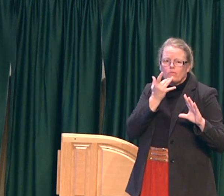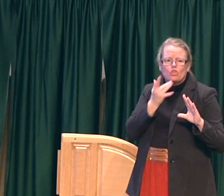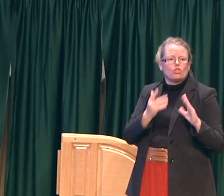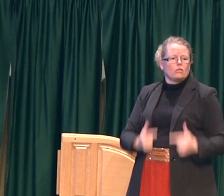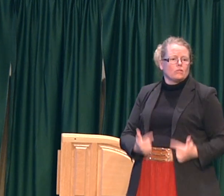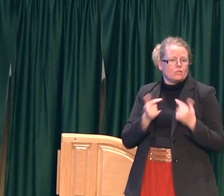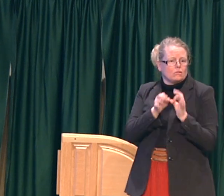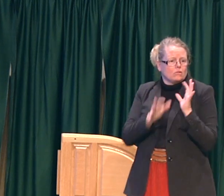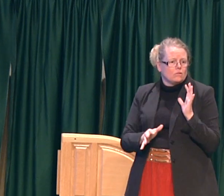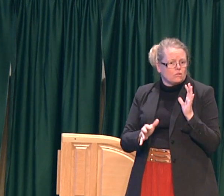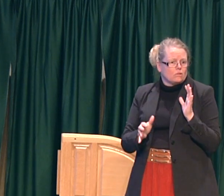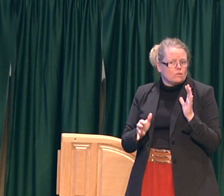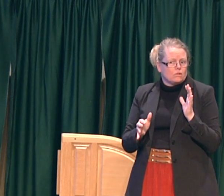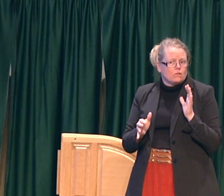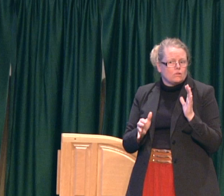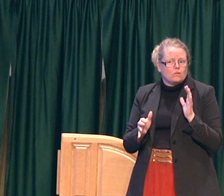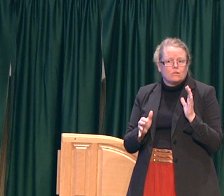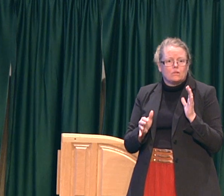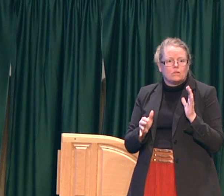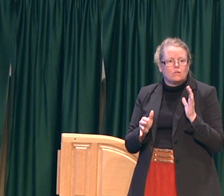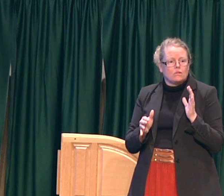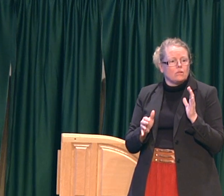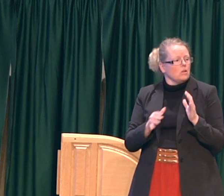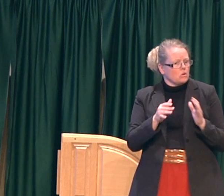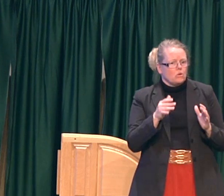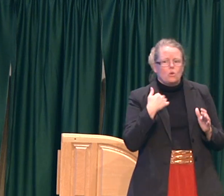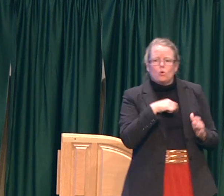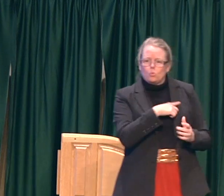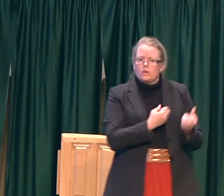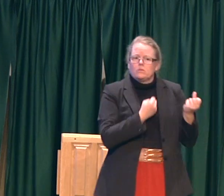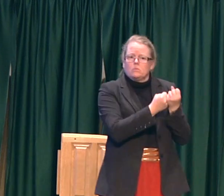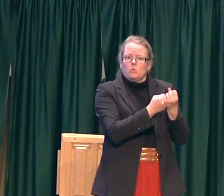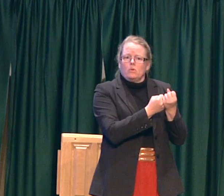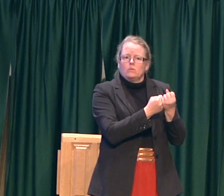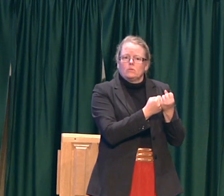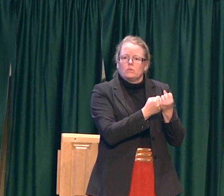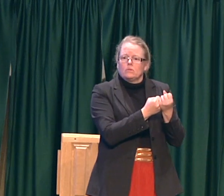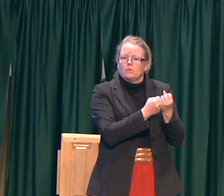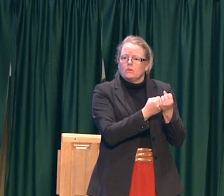If you connect through VRI and then the deaf person says, I really would rather have an on-site interpreter, then we support